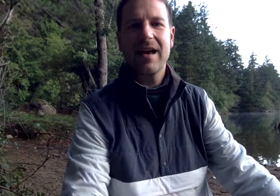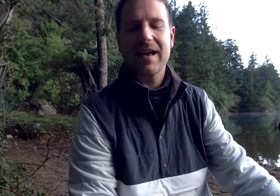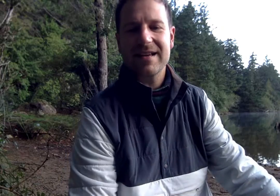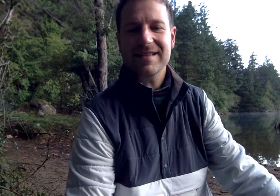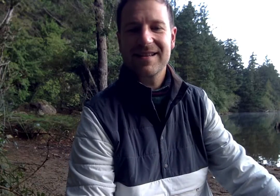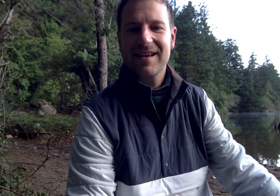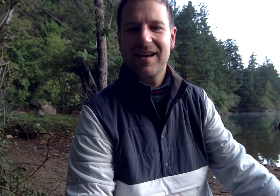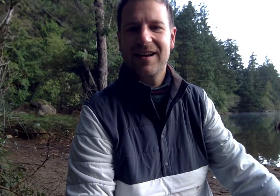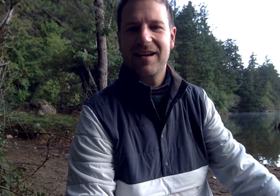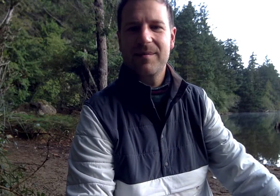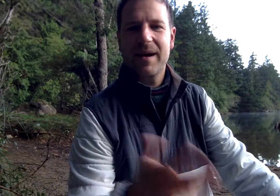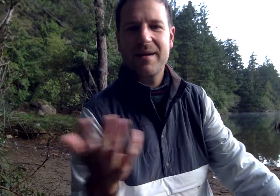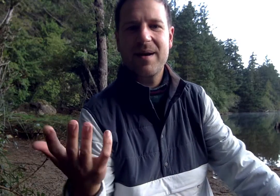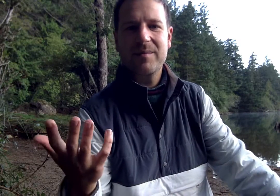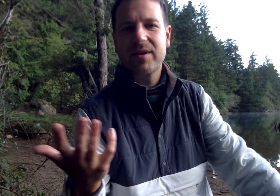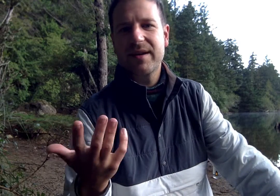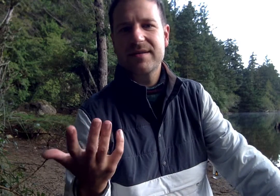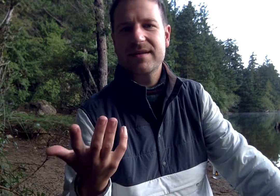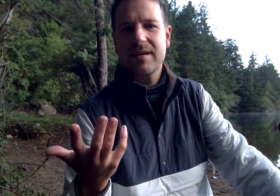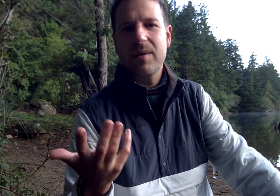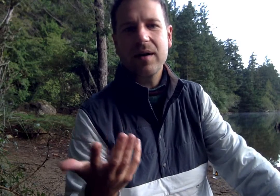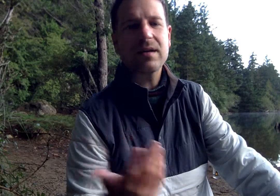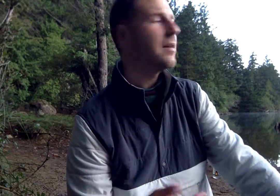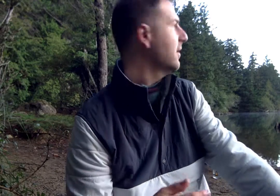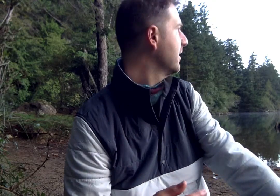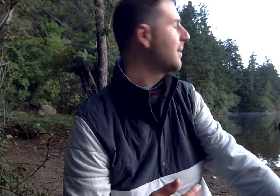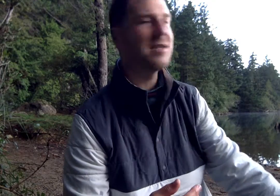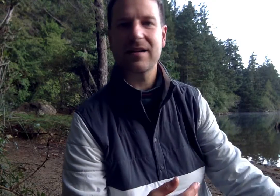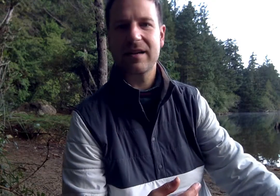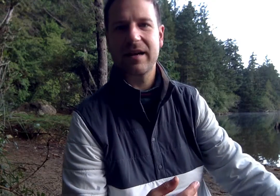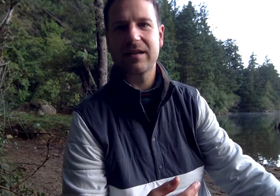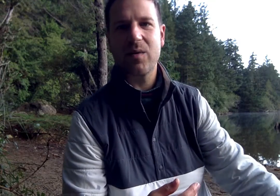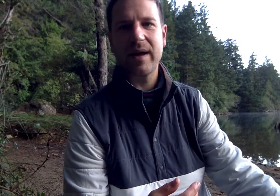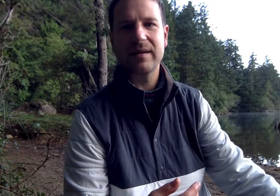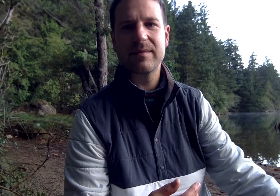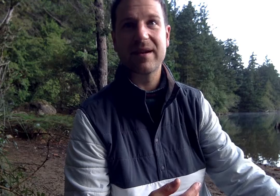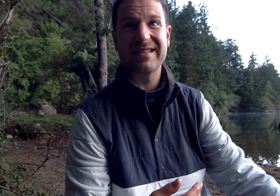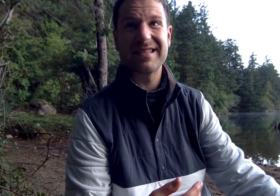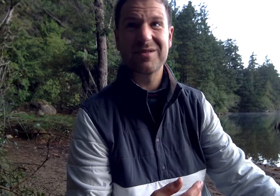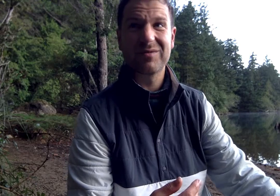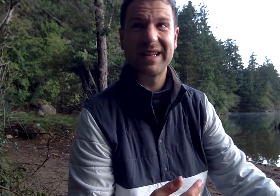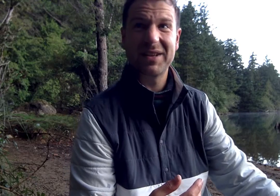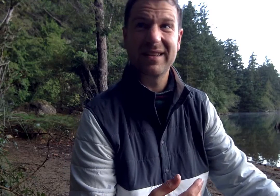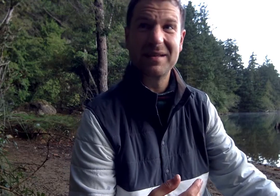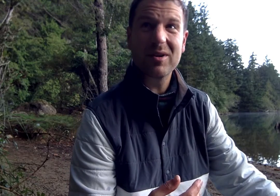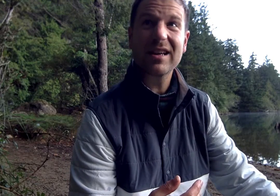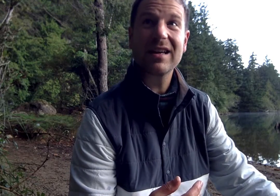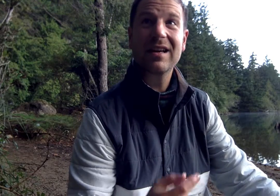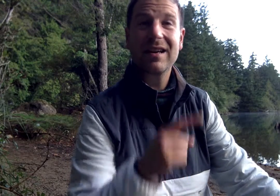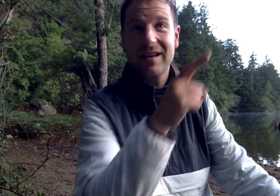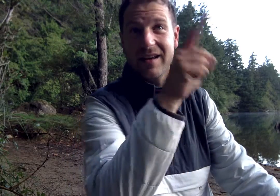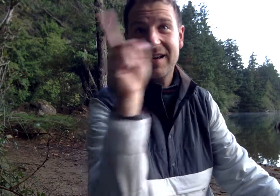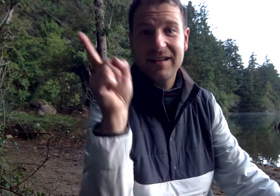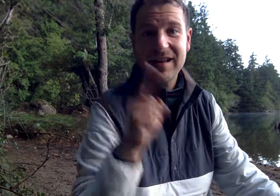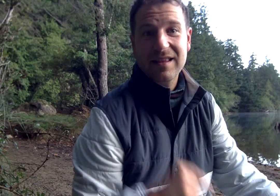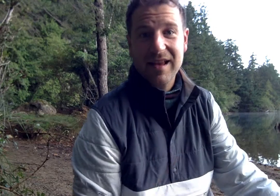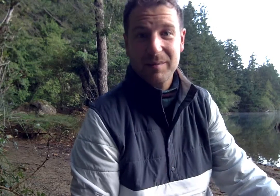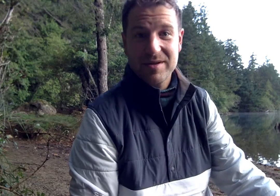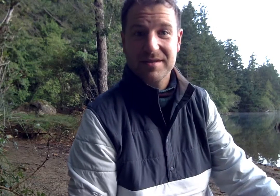Hey guys, I'm at Moran State Park. I'm talking kind of quietly because it's still really early in the morning and a lot of the campers are still